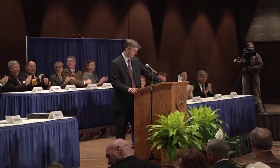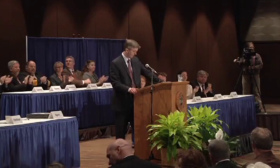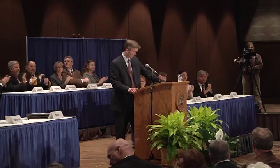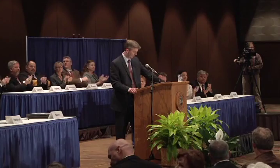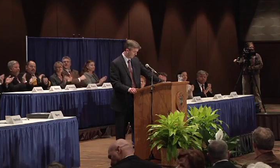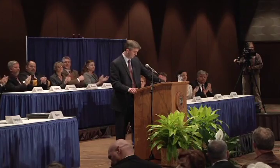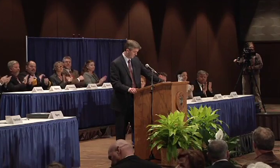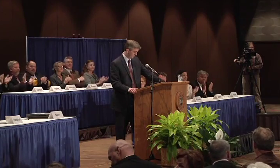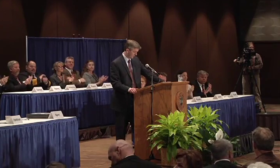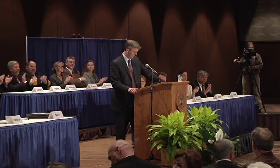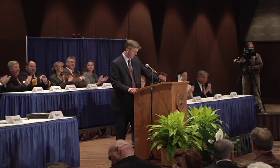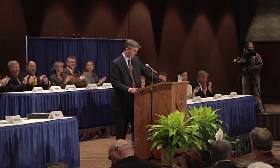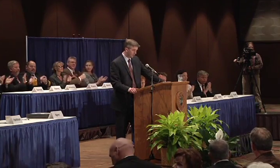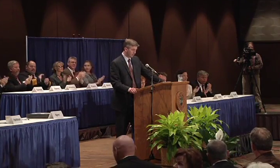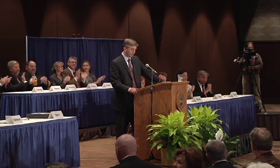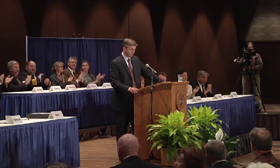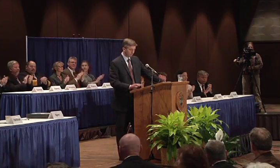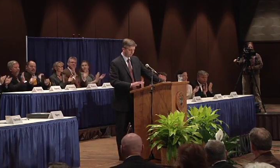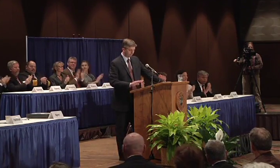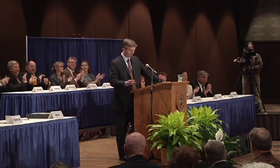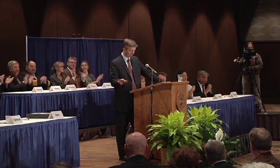Thank you.